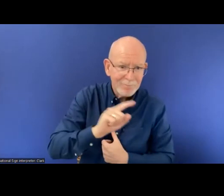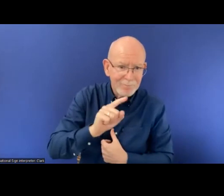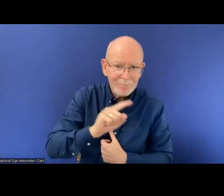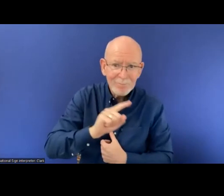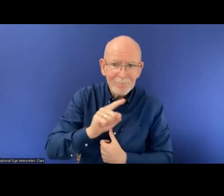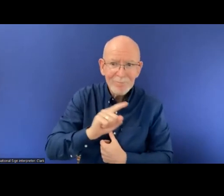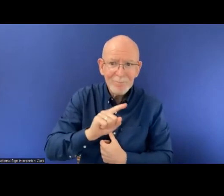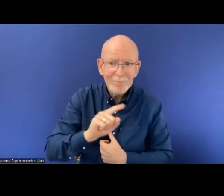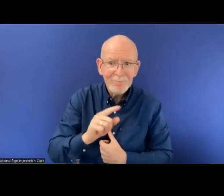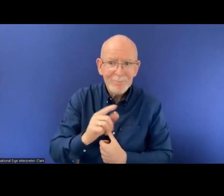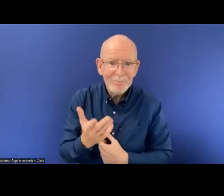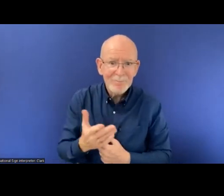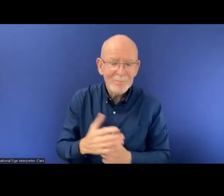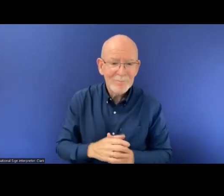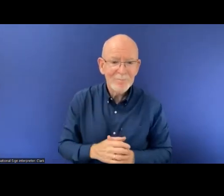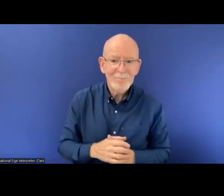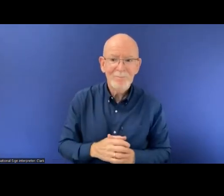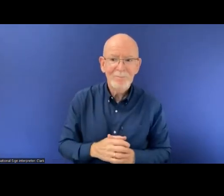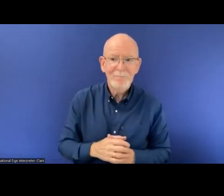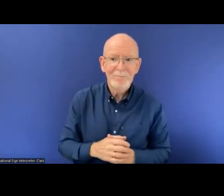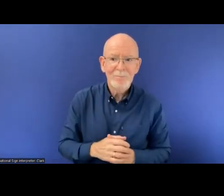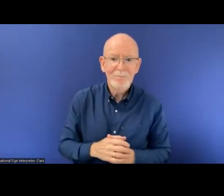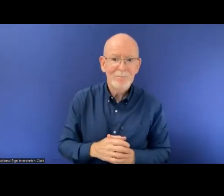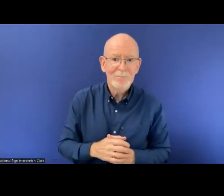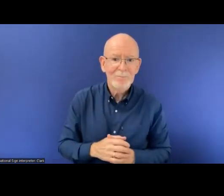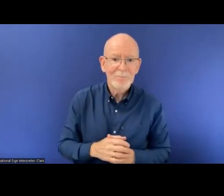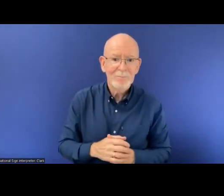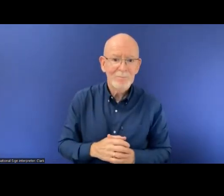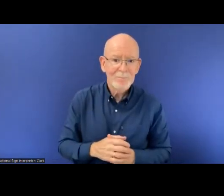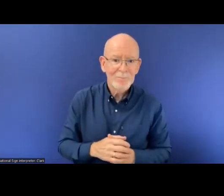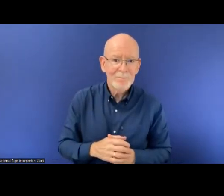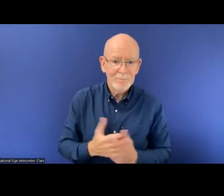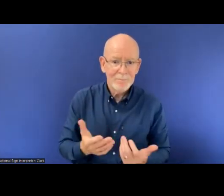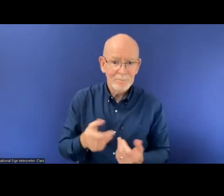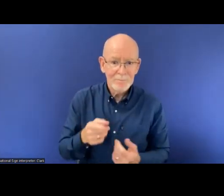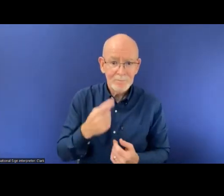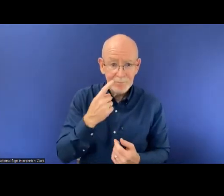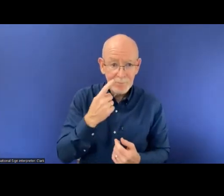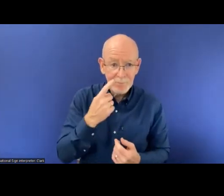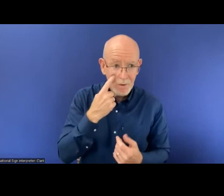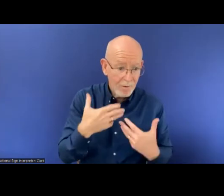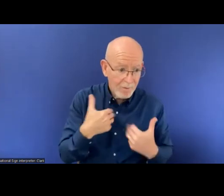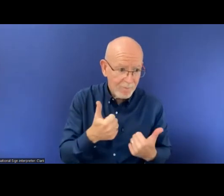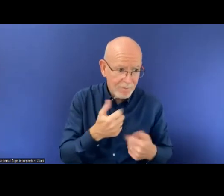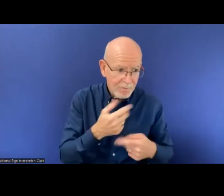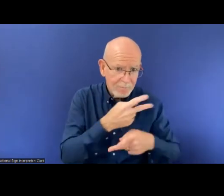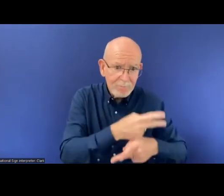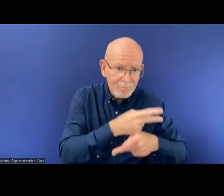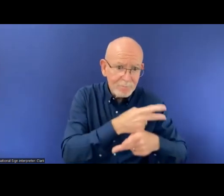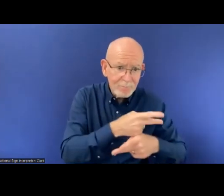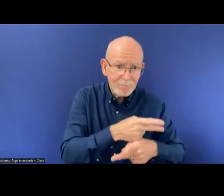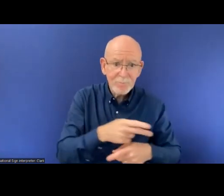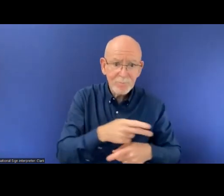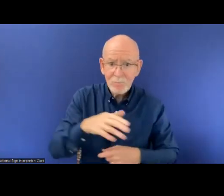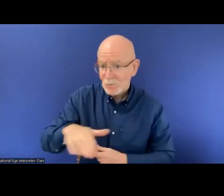education is paramount. The Secretary General of the United Nations